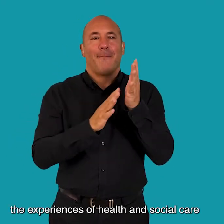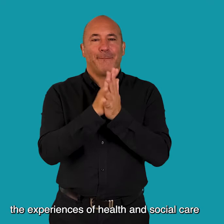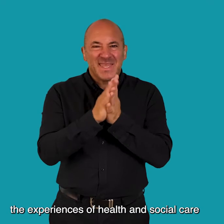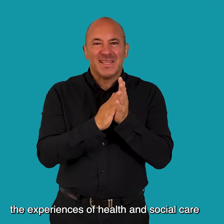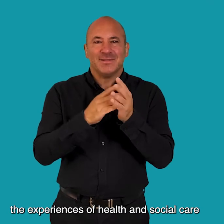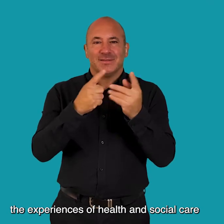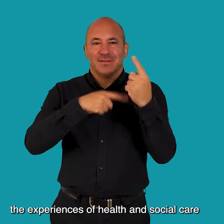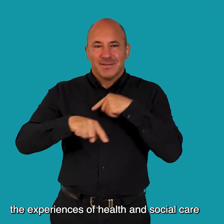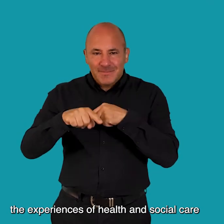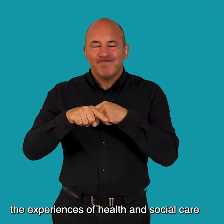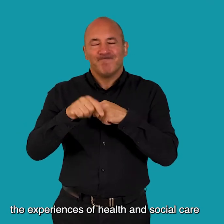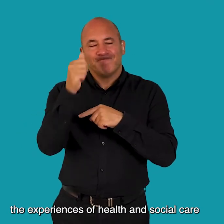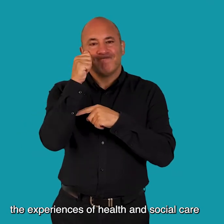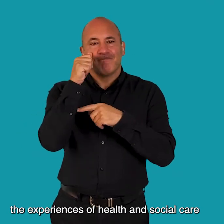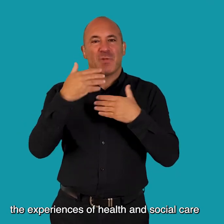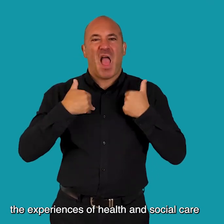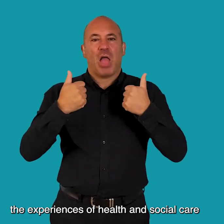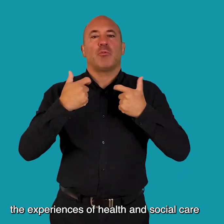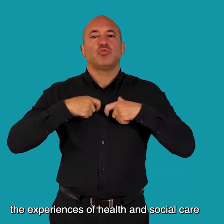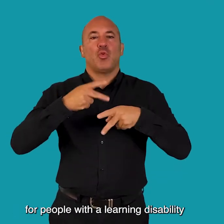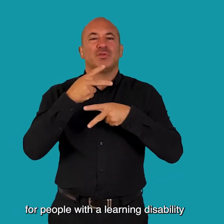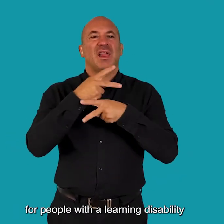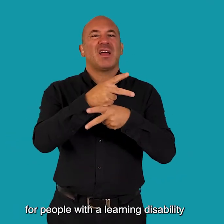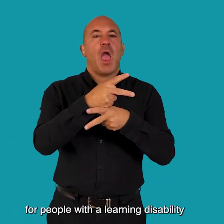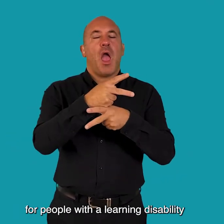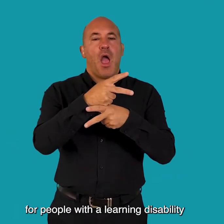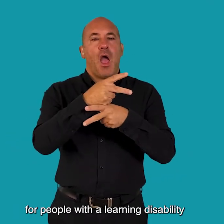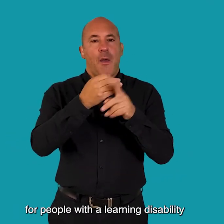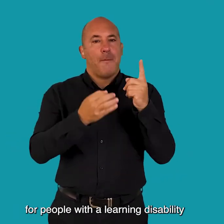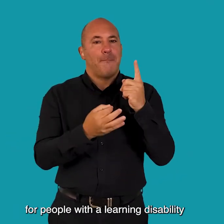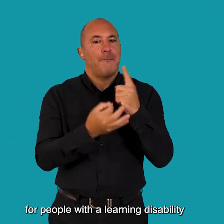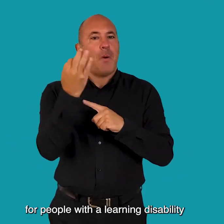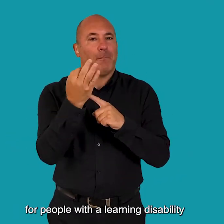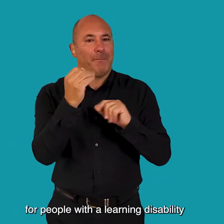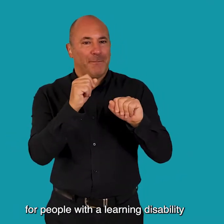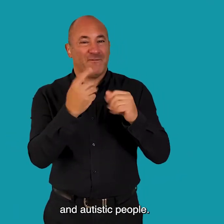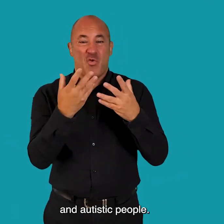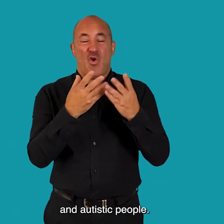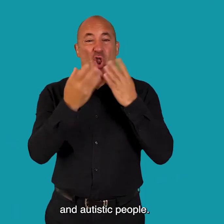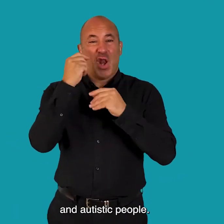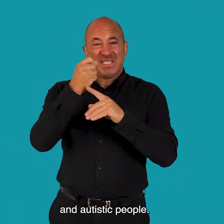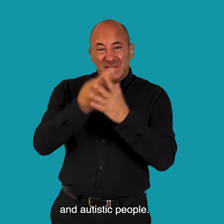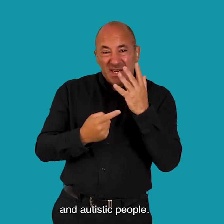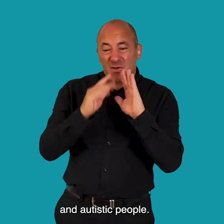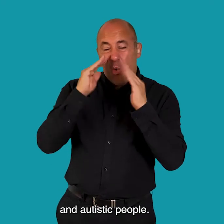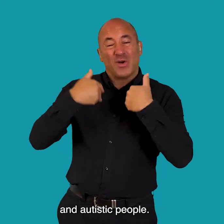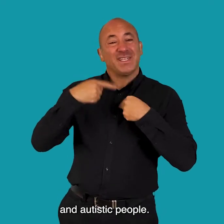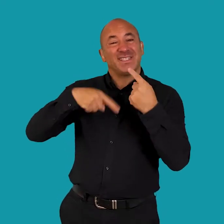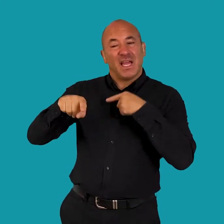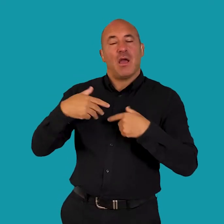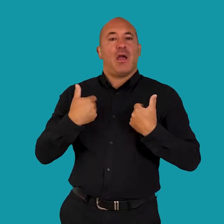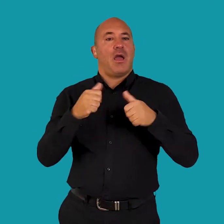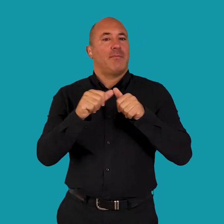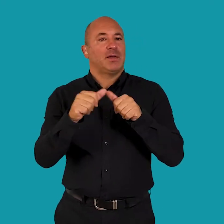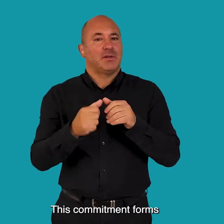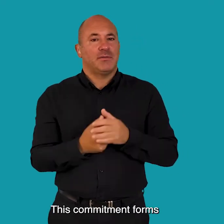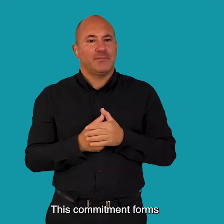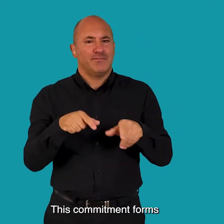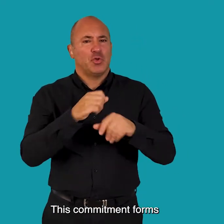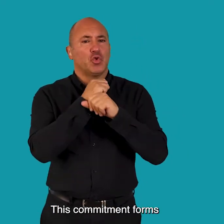the experience of health and social care for people with a learning disability and autistic people. This